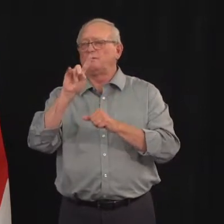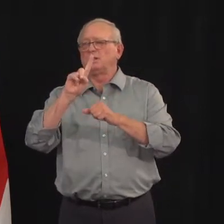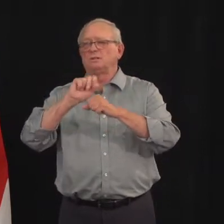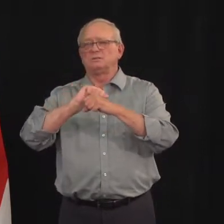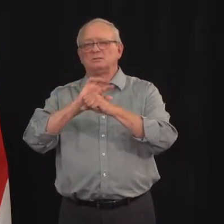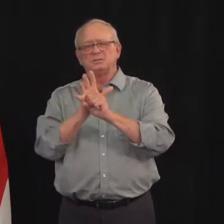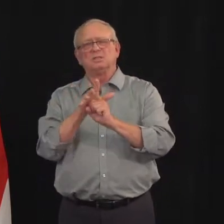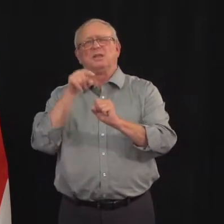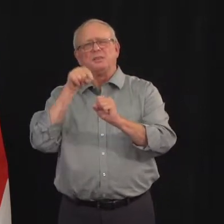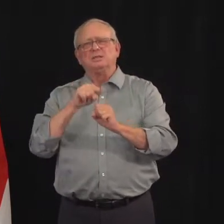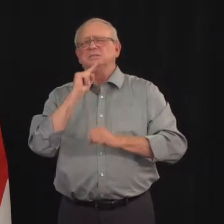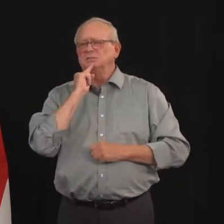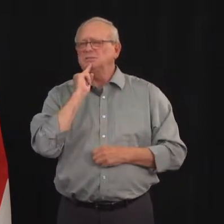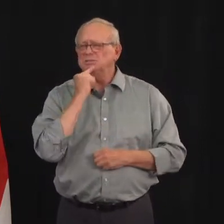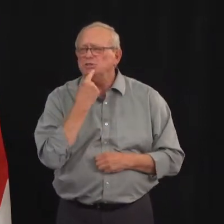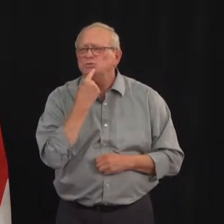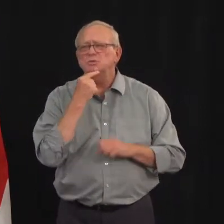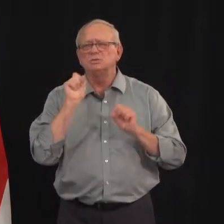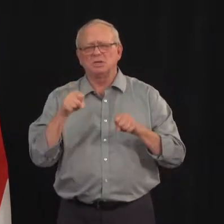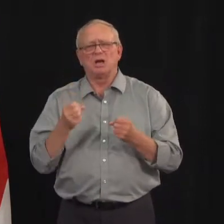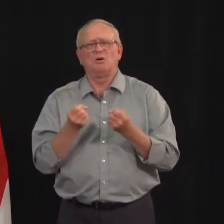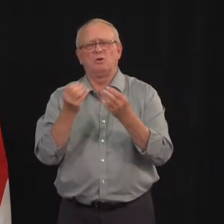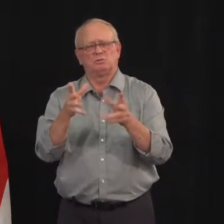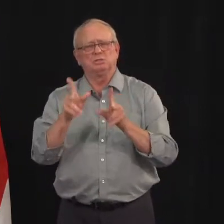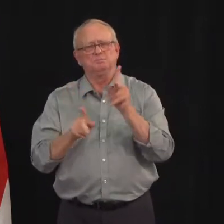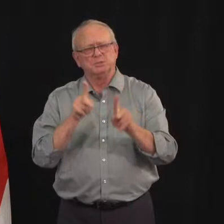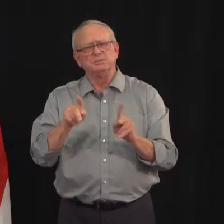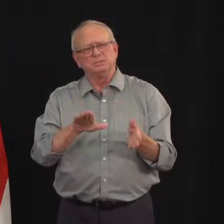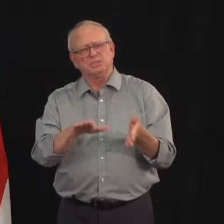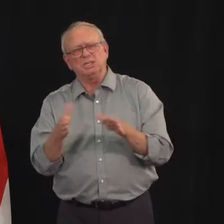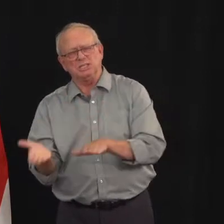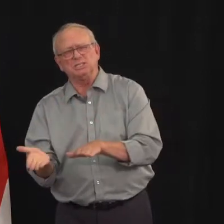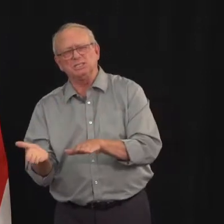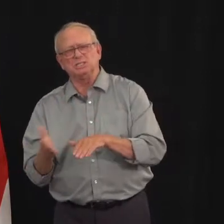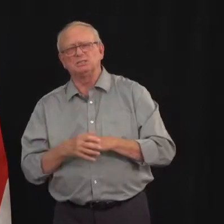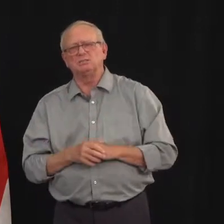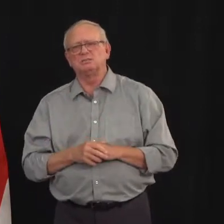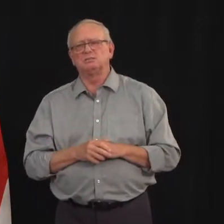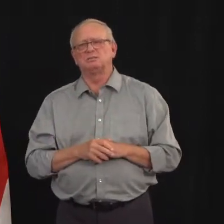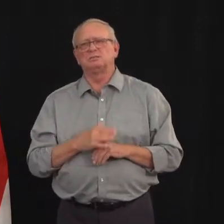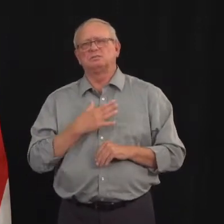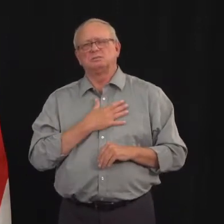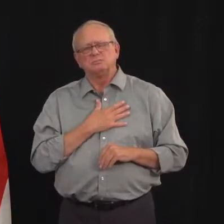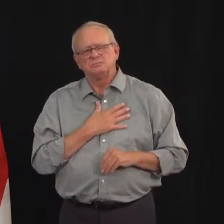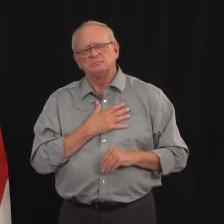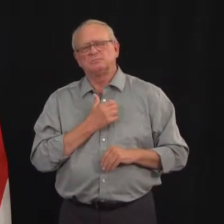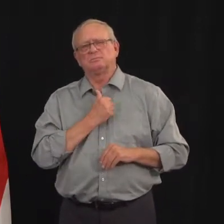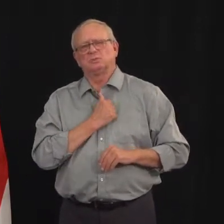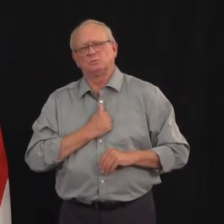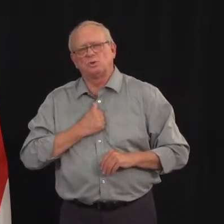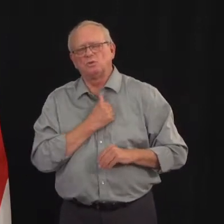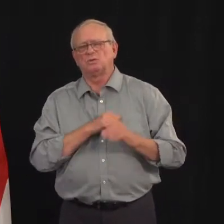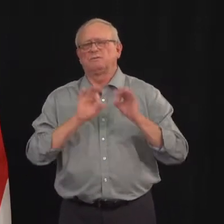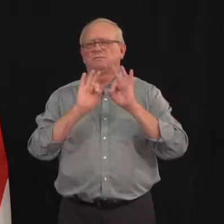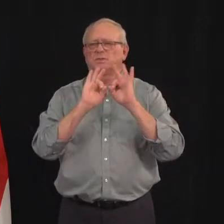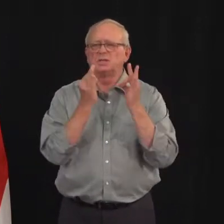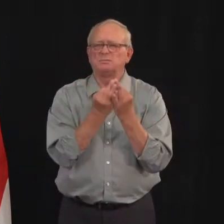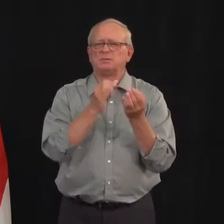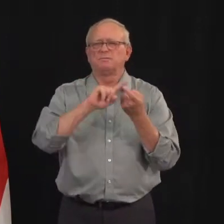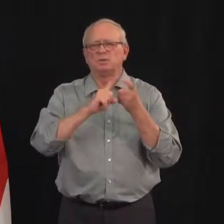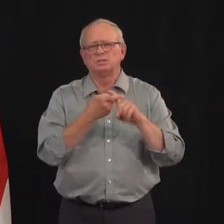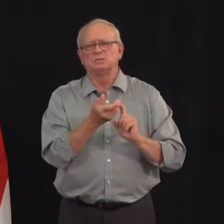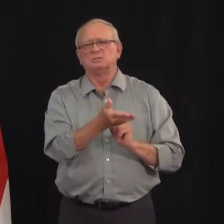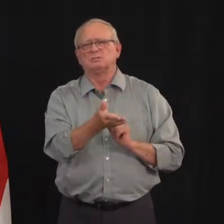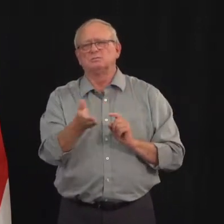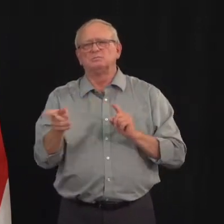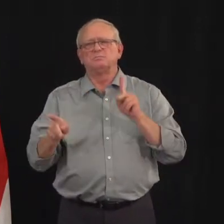health. I would like to extend my condolences to the family and friends of those who have lost loved ones, and my sympathies to